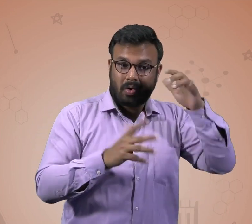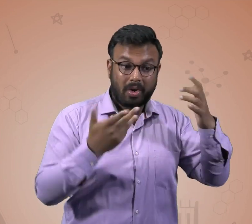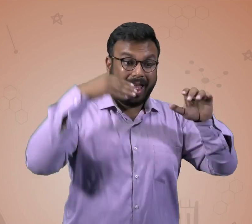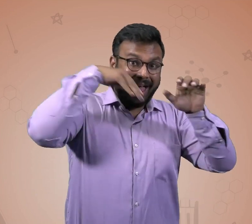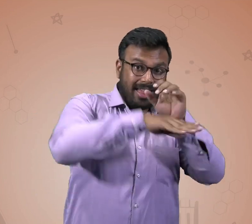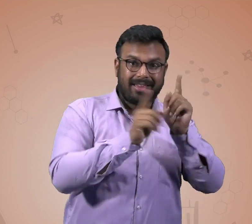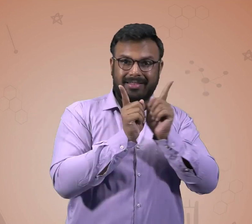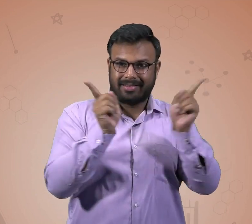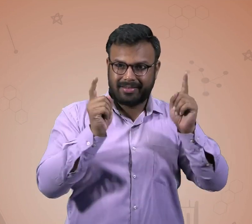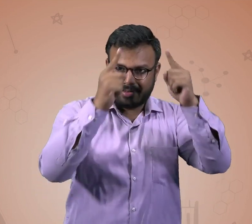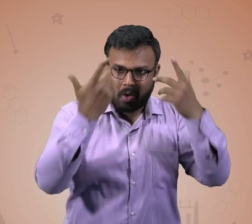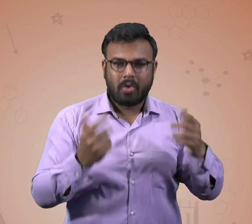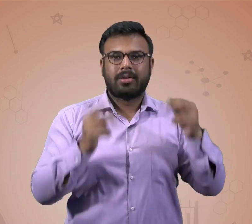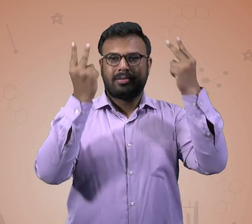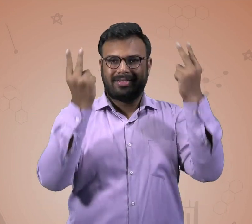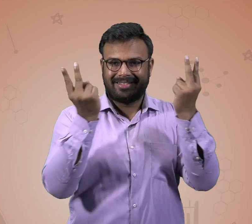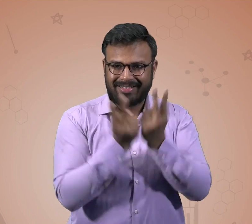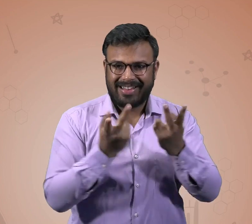invasions and destroy the enemy.